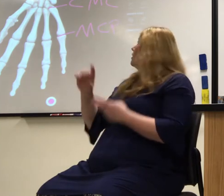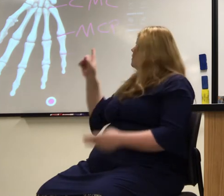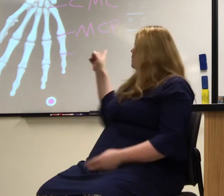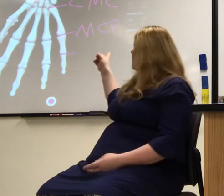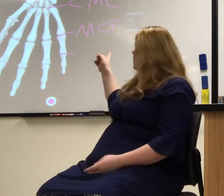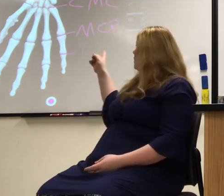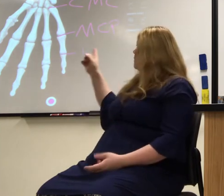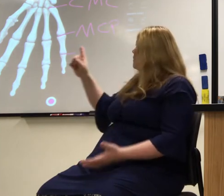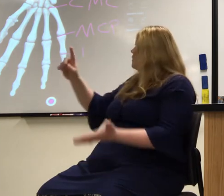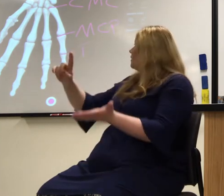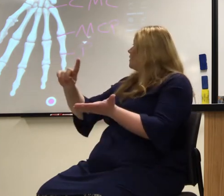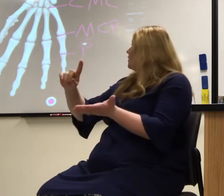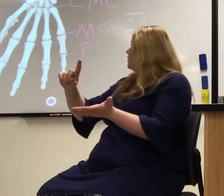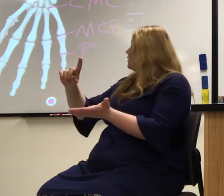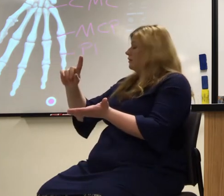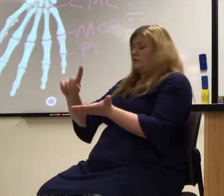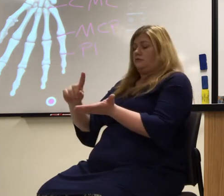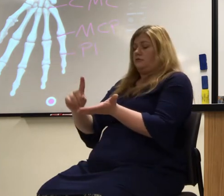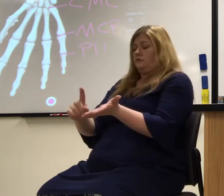that's the PIP,